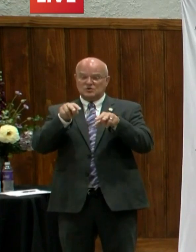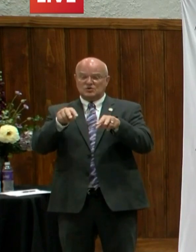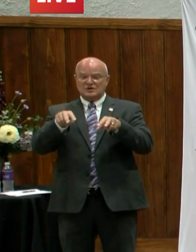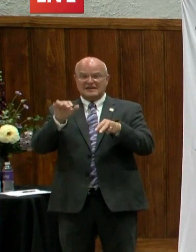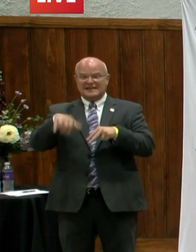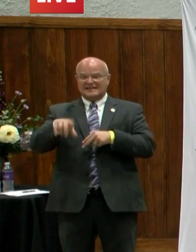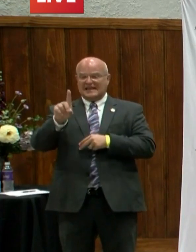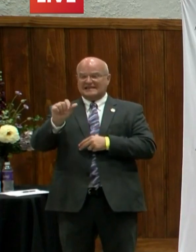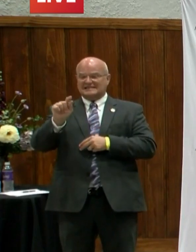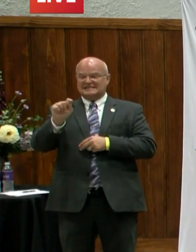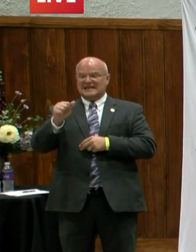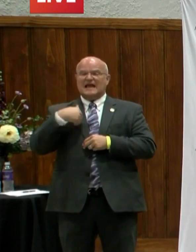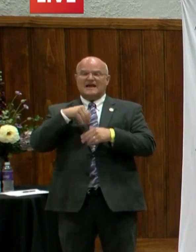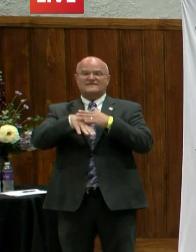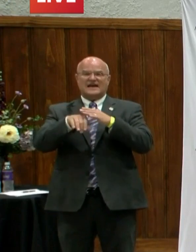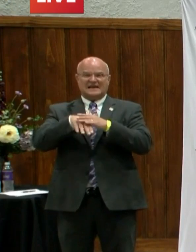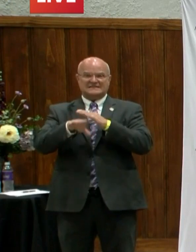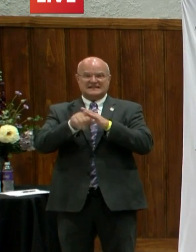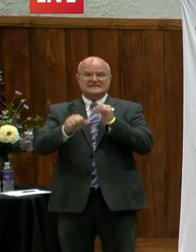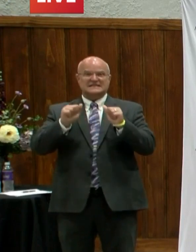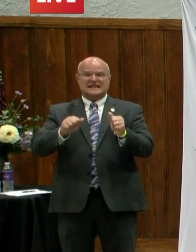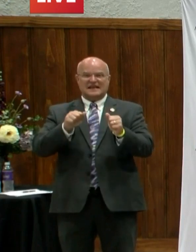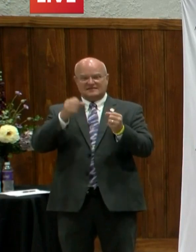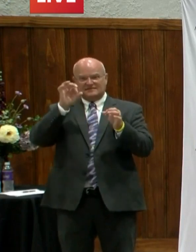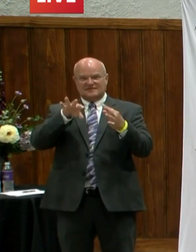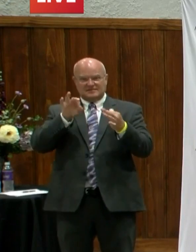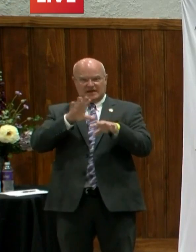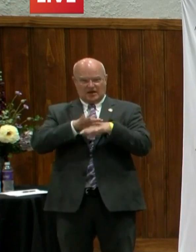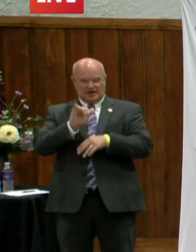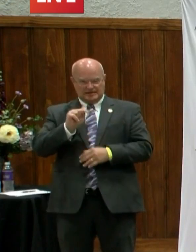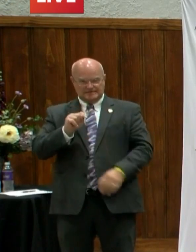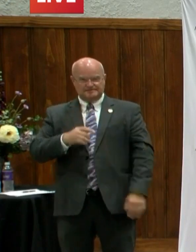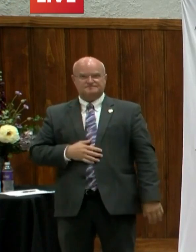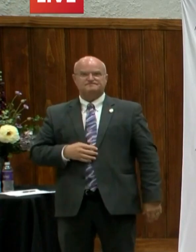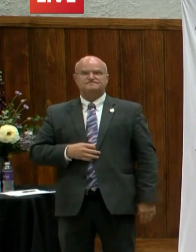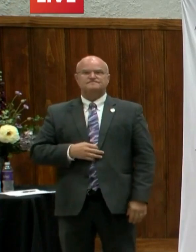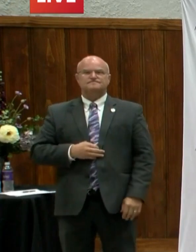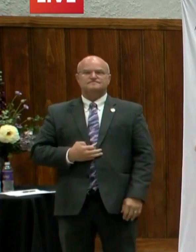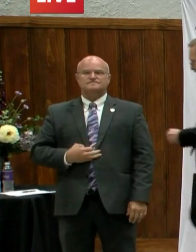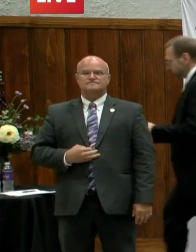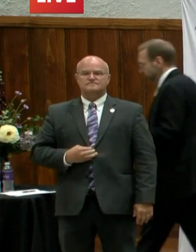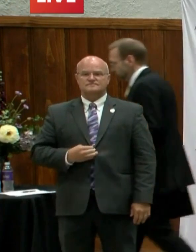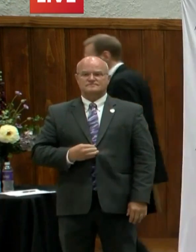at those data have access to it and can have input on it.